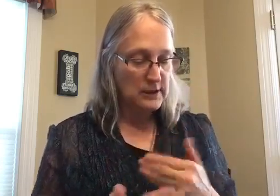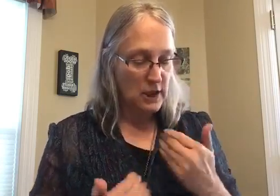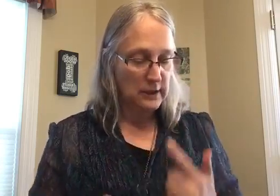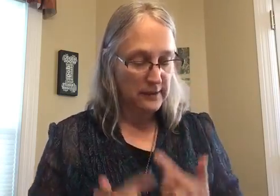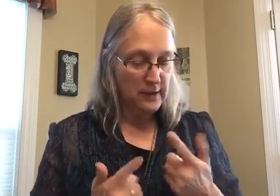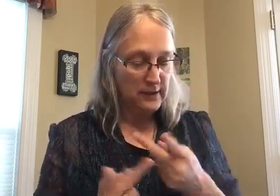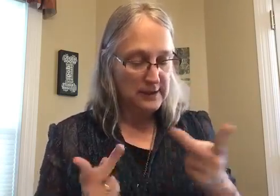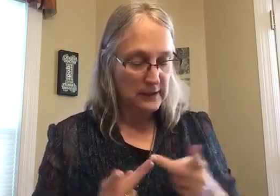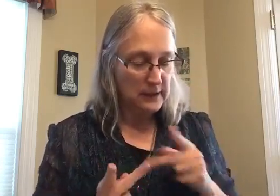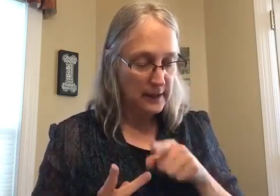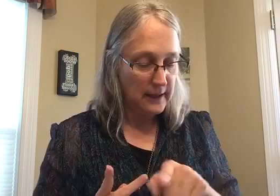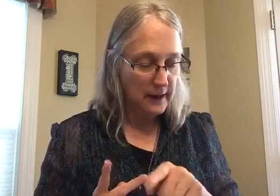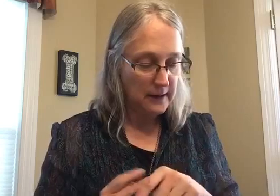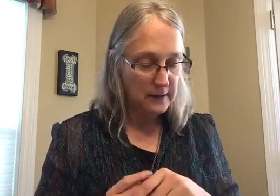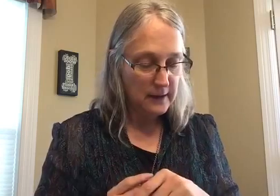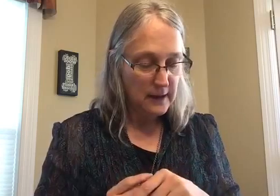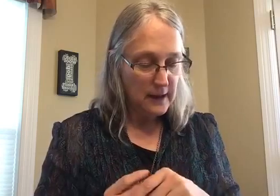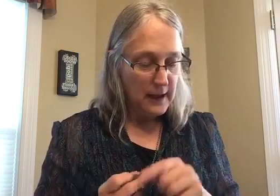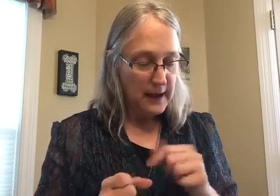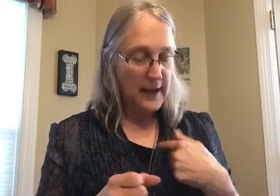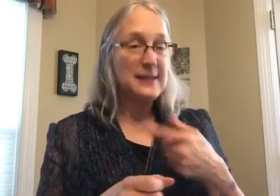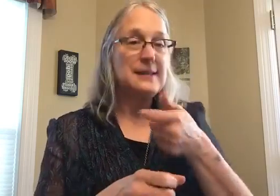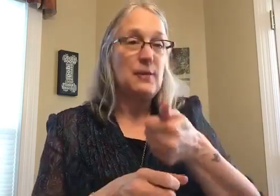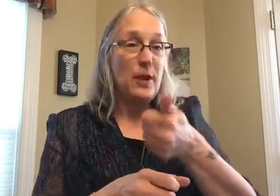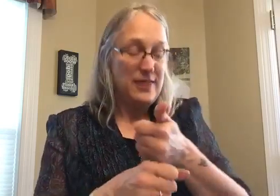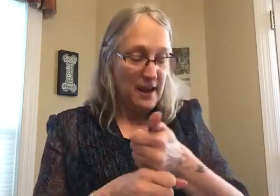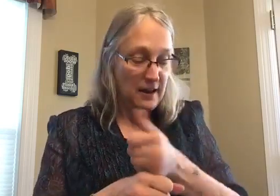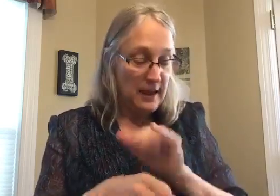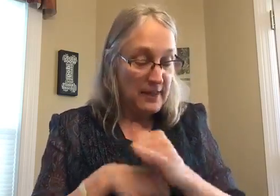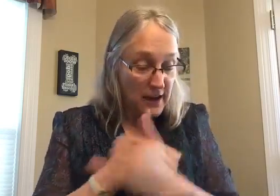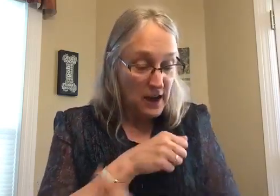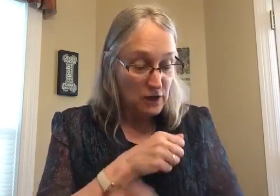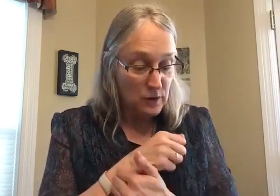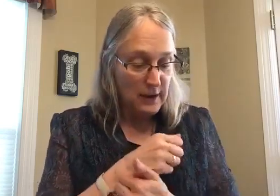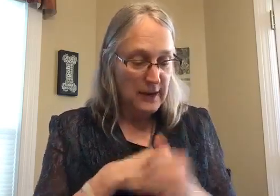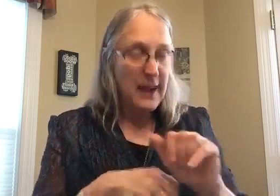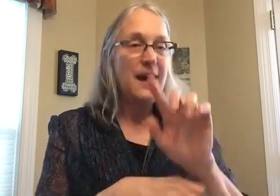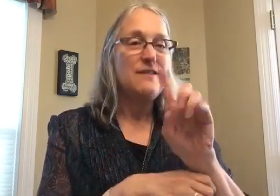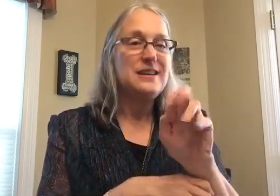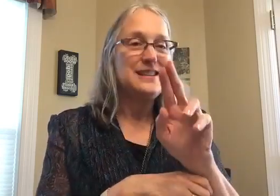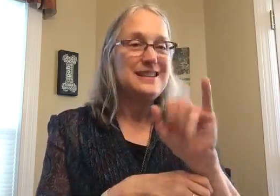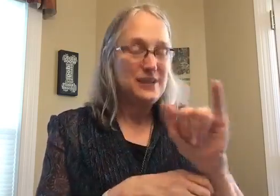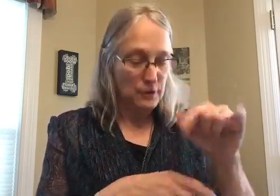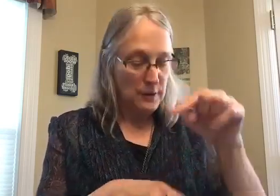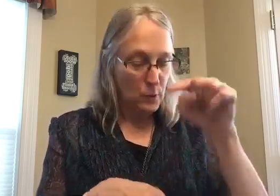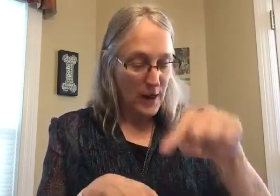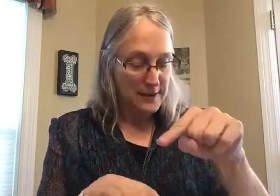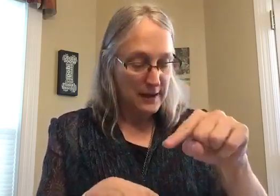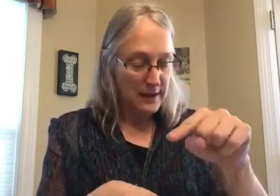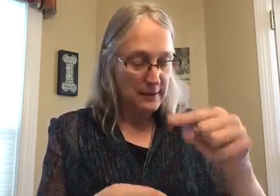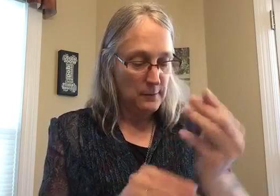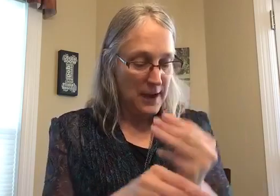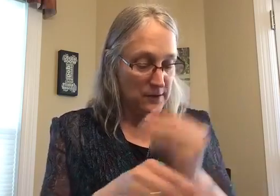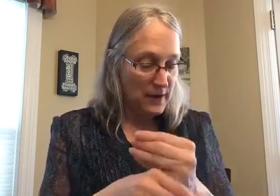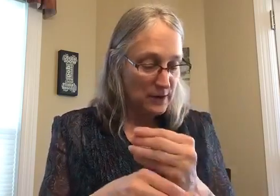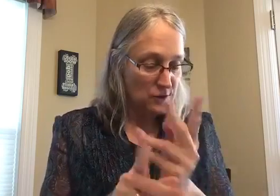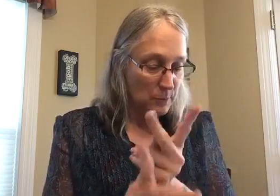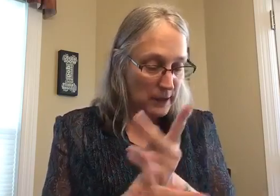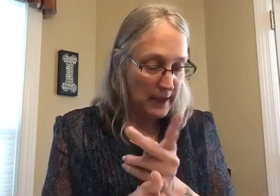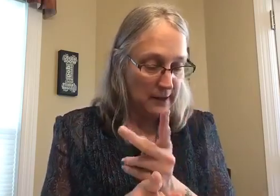Young Living facility there. It has, right there in that country, they have the distillery right there, the manufacturing plant,